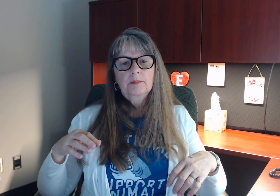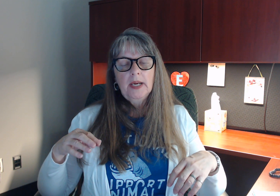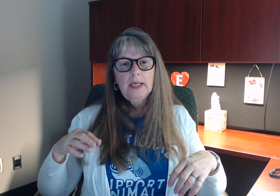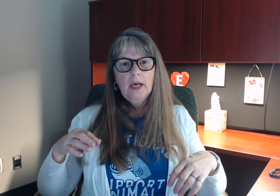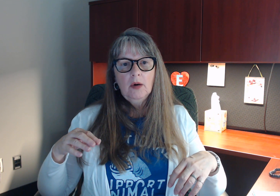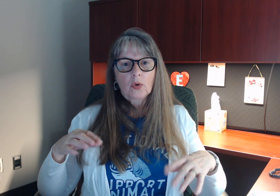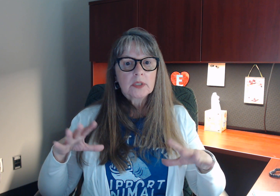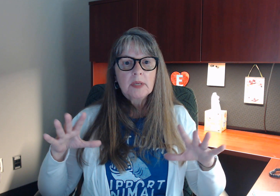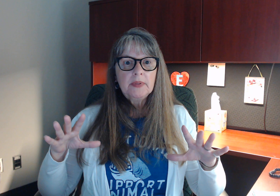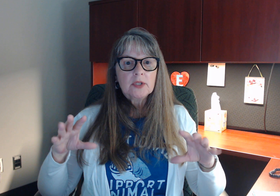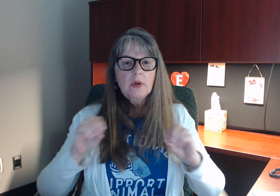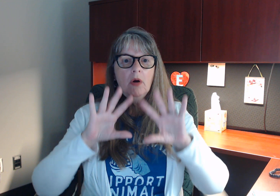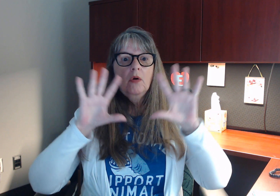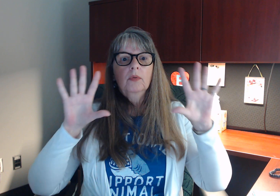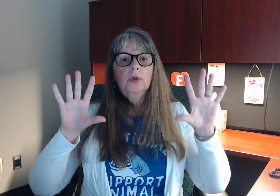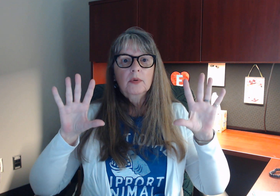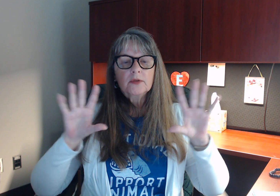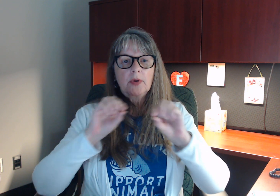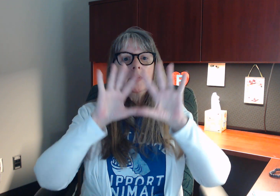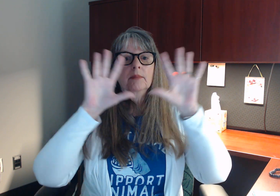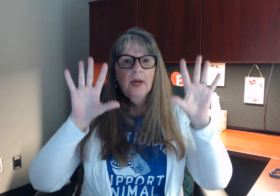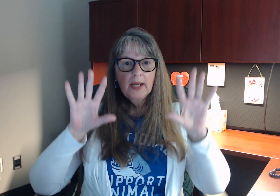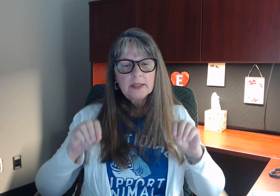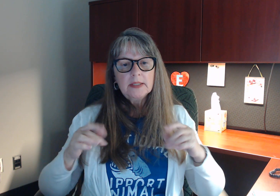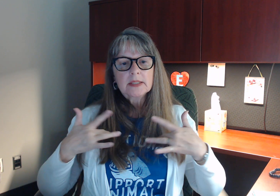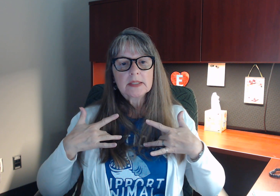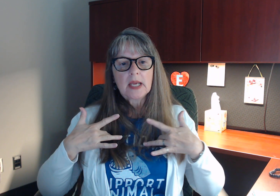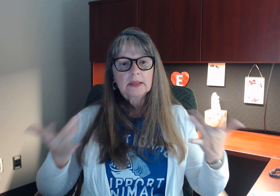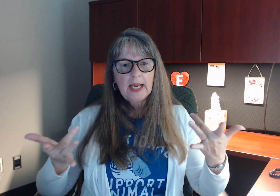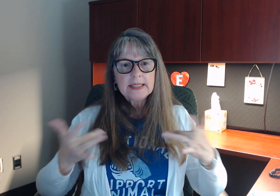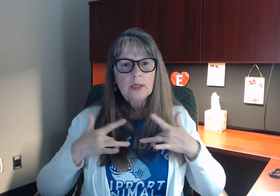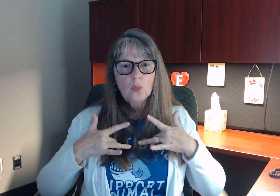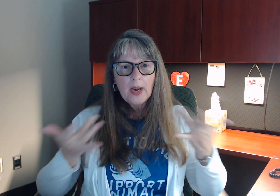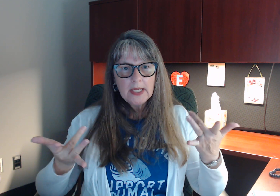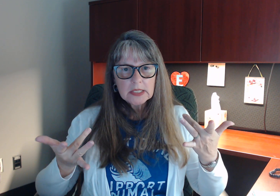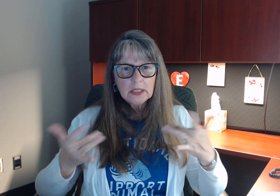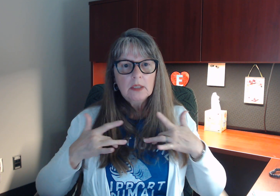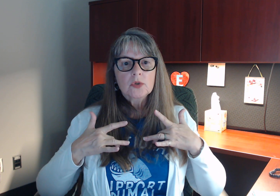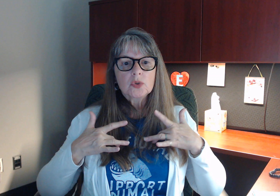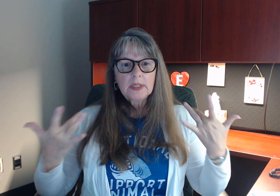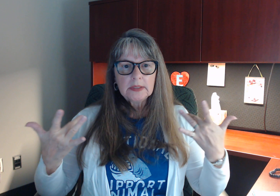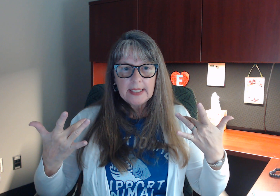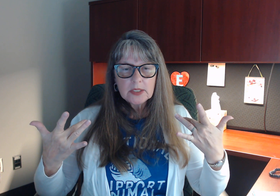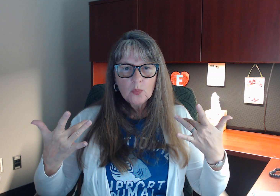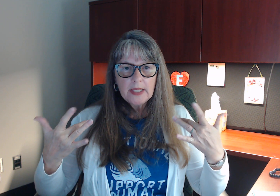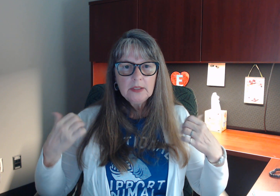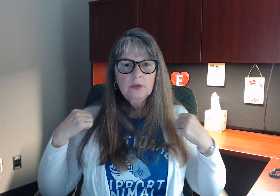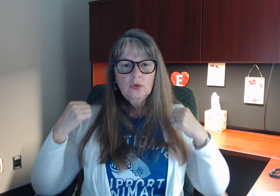But or something that's it's very bright. This is light in weight, so a lightweight